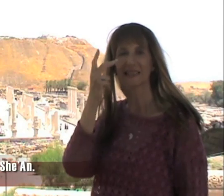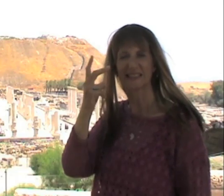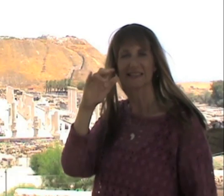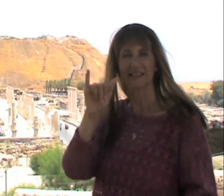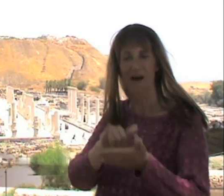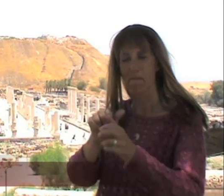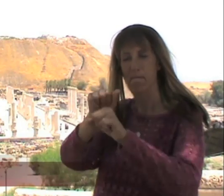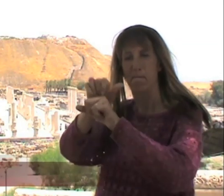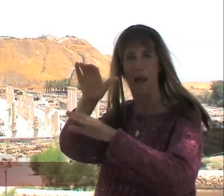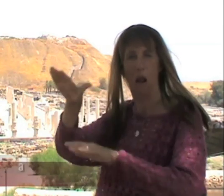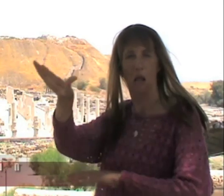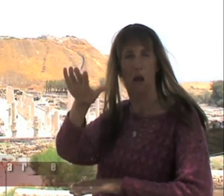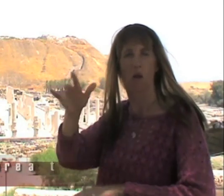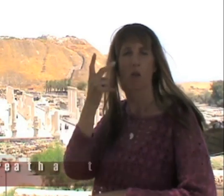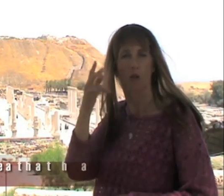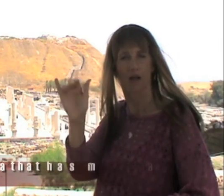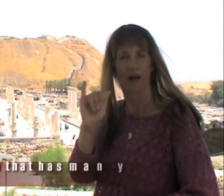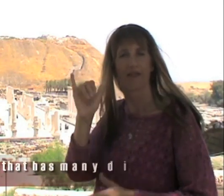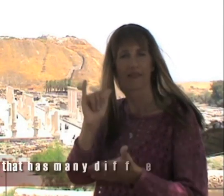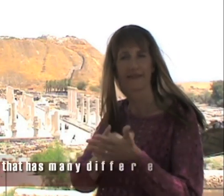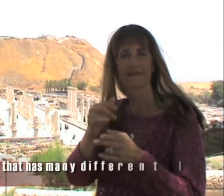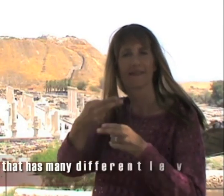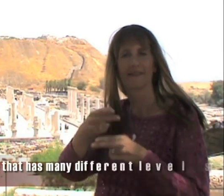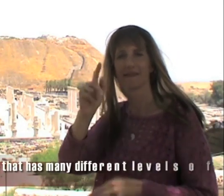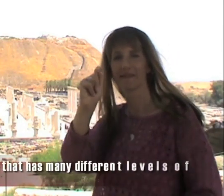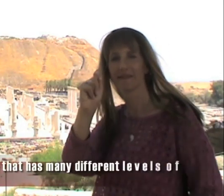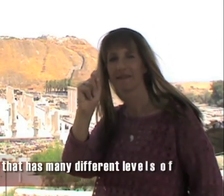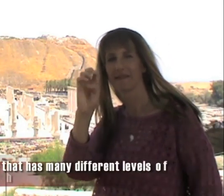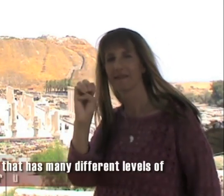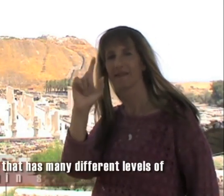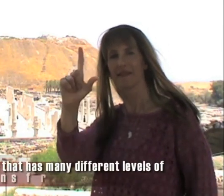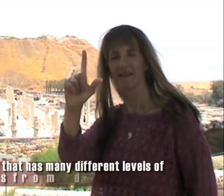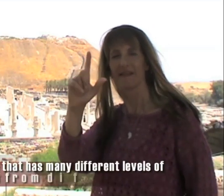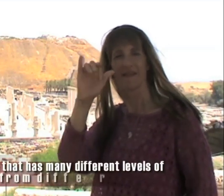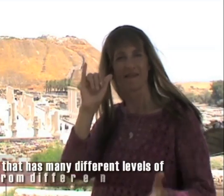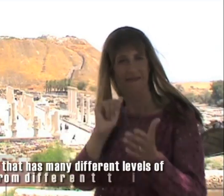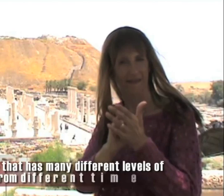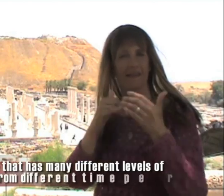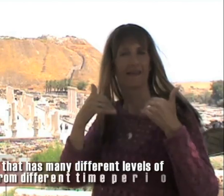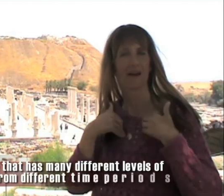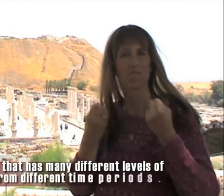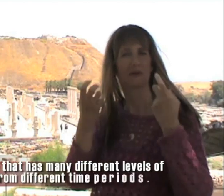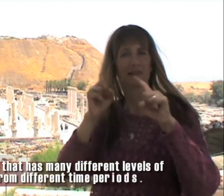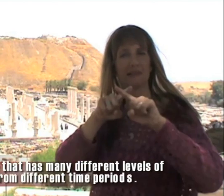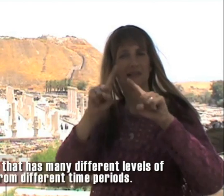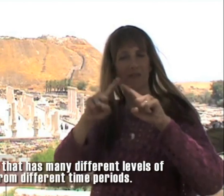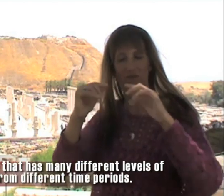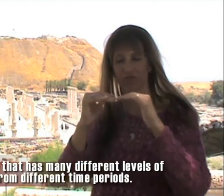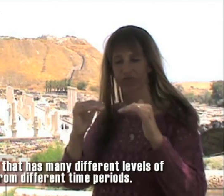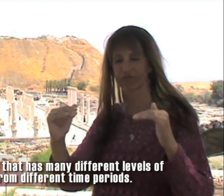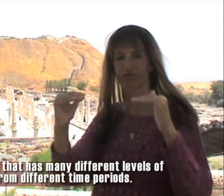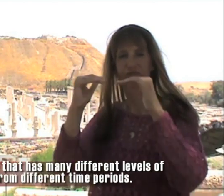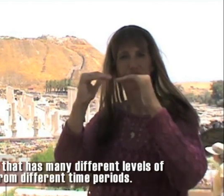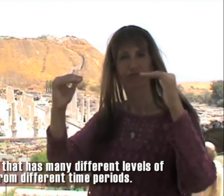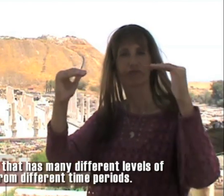tell. That mountain area is called a tell. And that has so many different